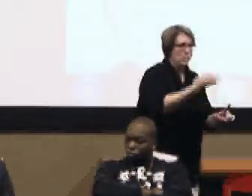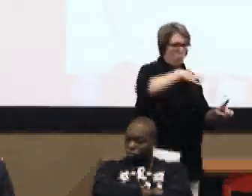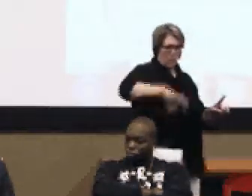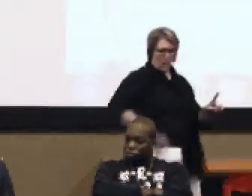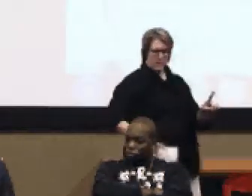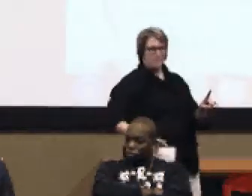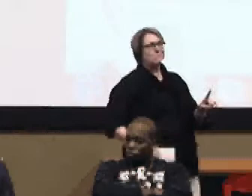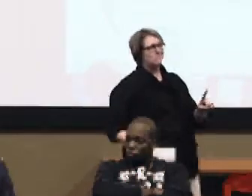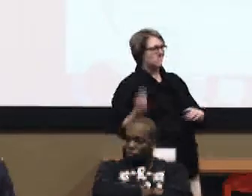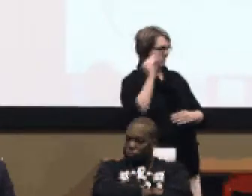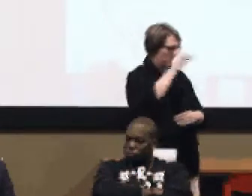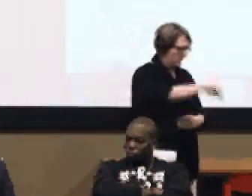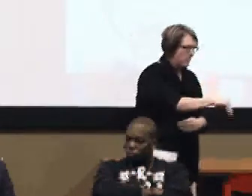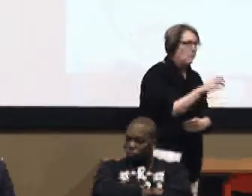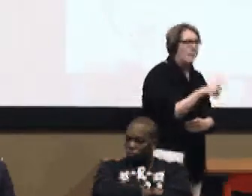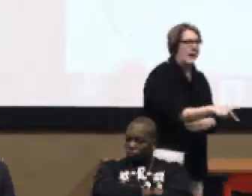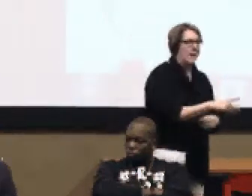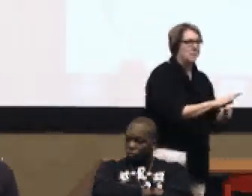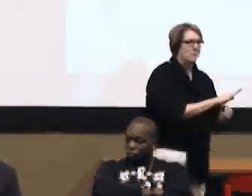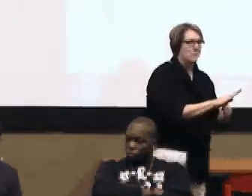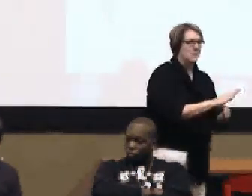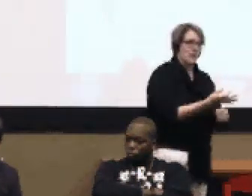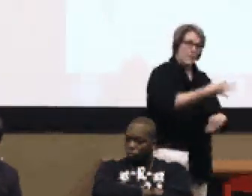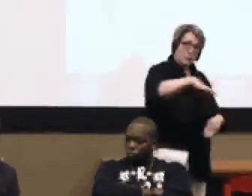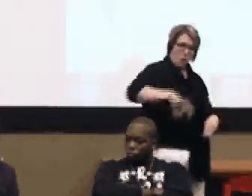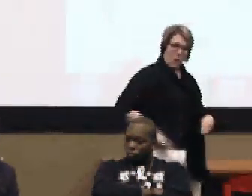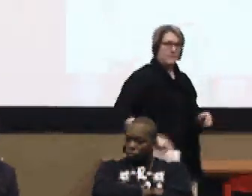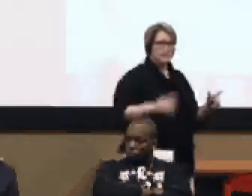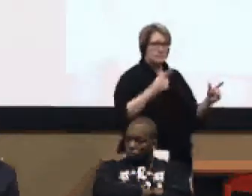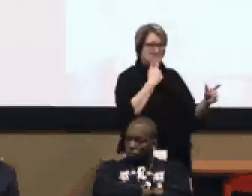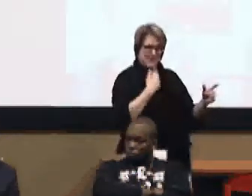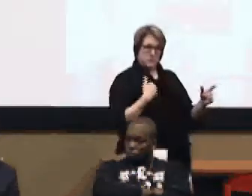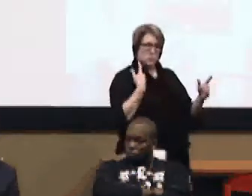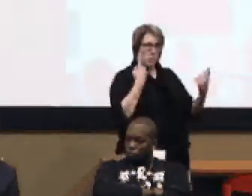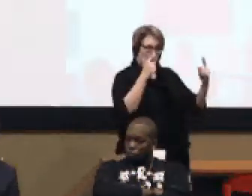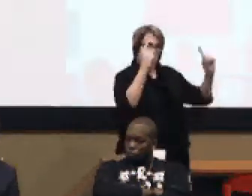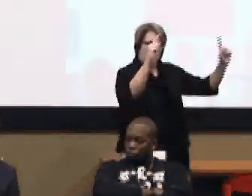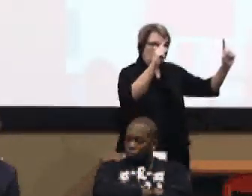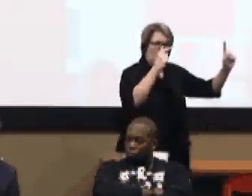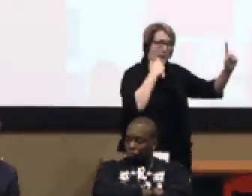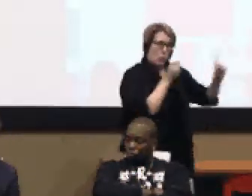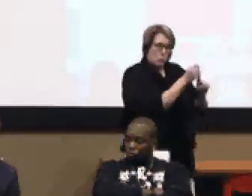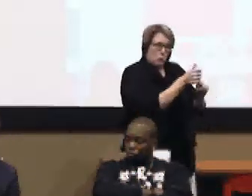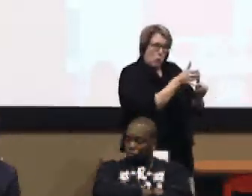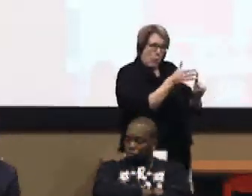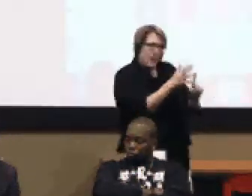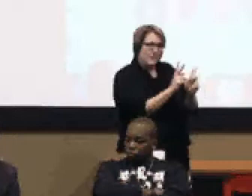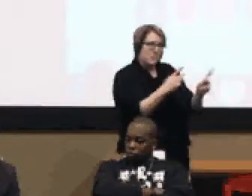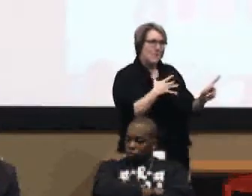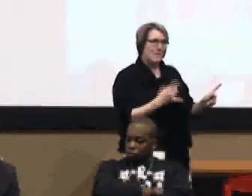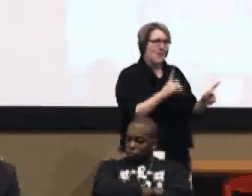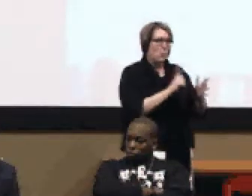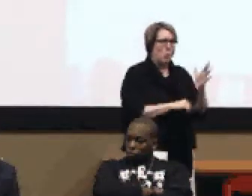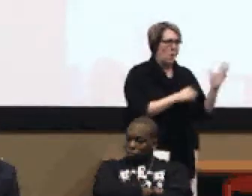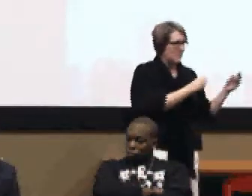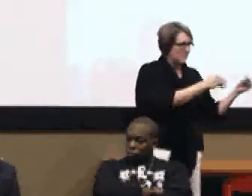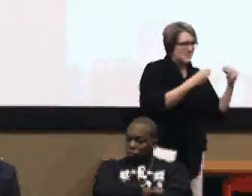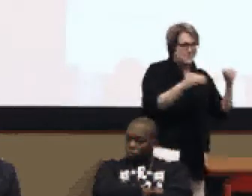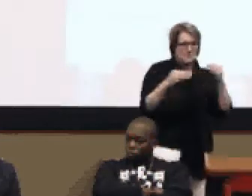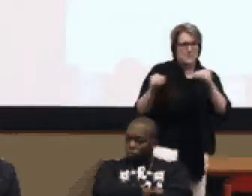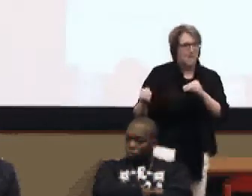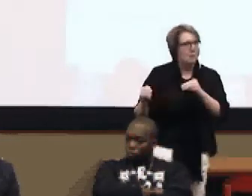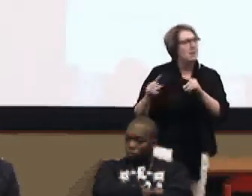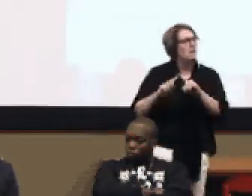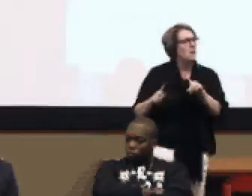into the company. And the profit, is what tells us that it's working and we're growing and people like what we're selling. And